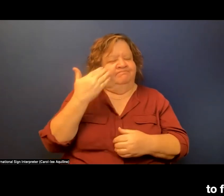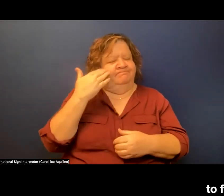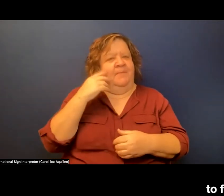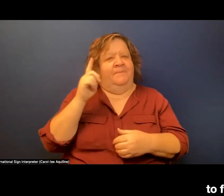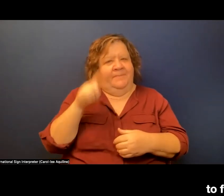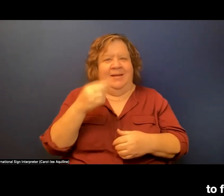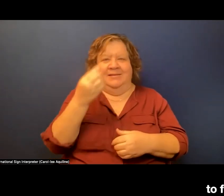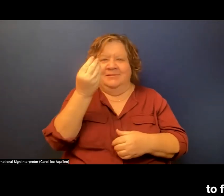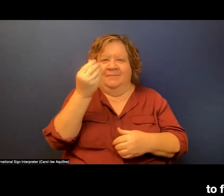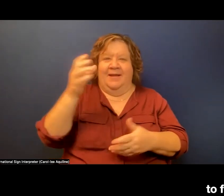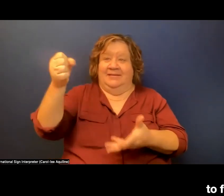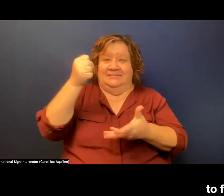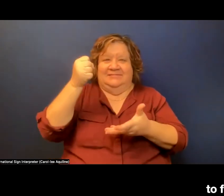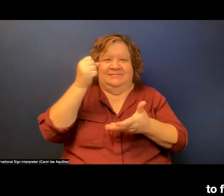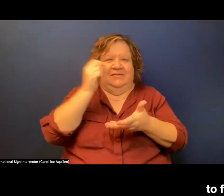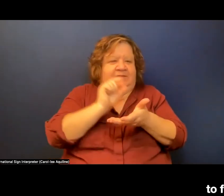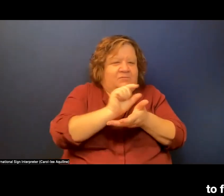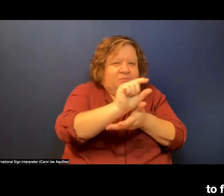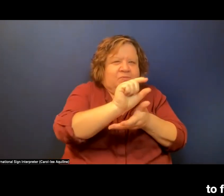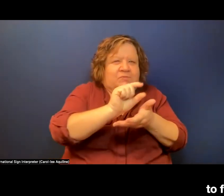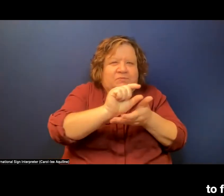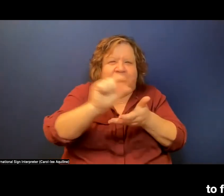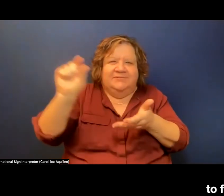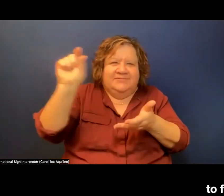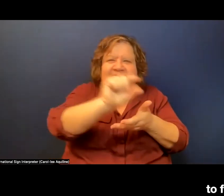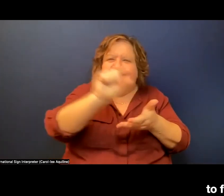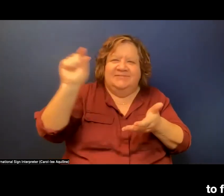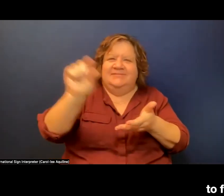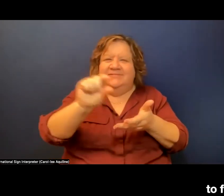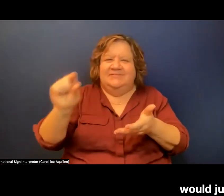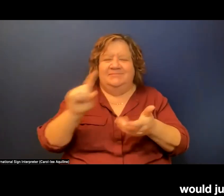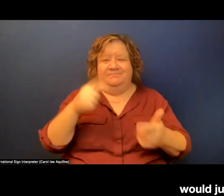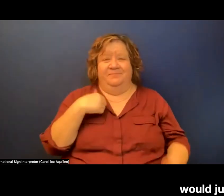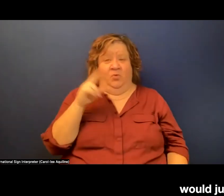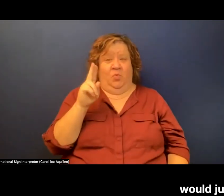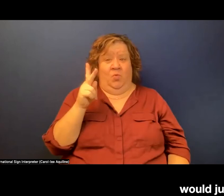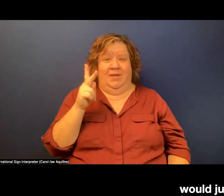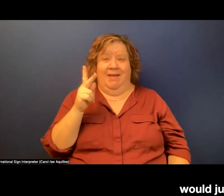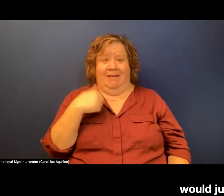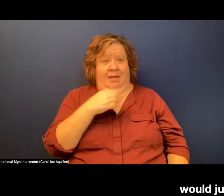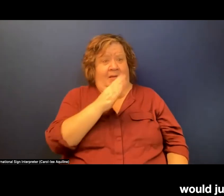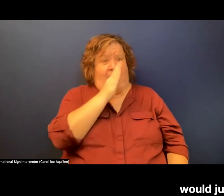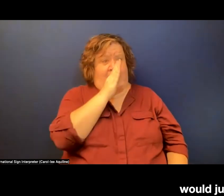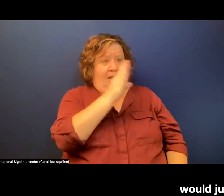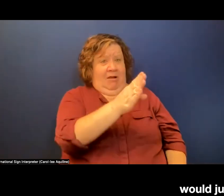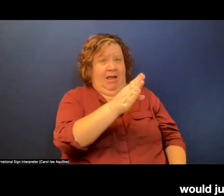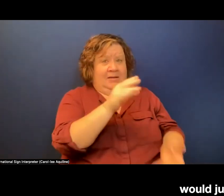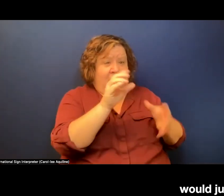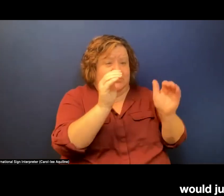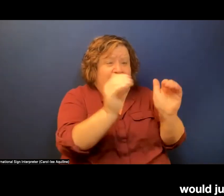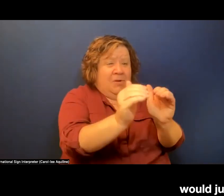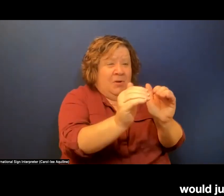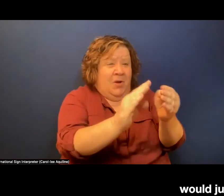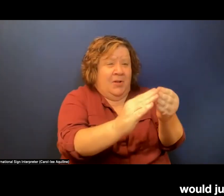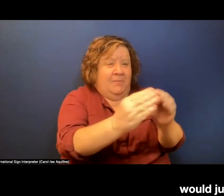difficult from the UK to fund directly these smaller organisations. We're just, well, for a start, we